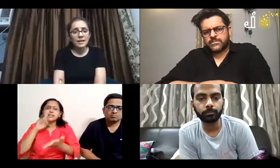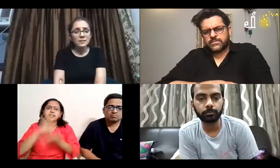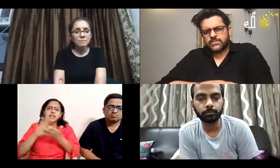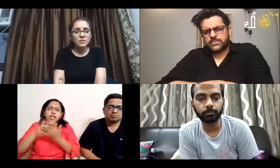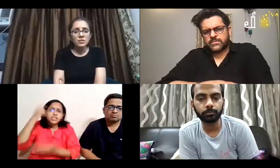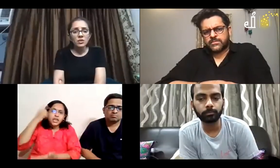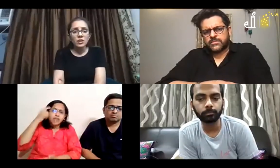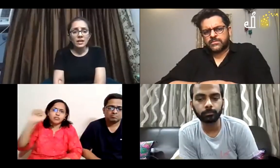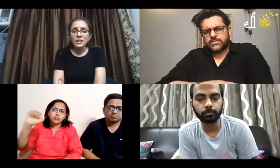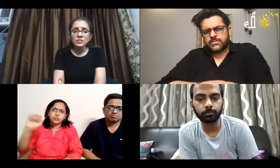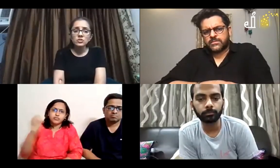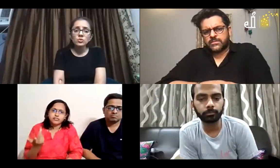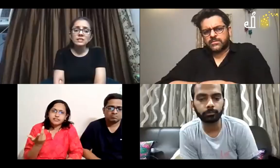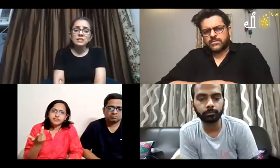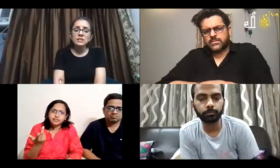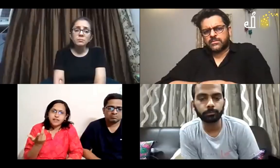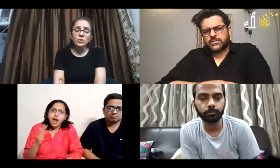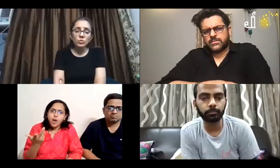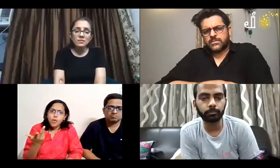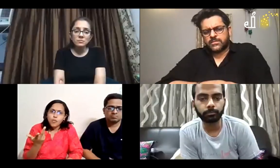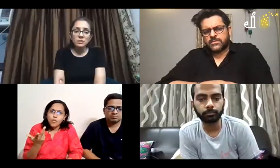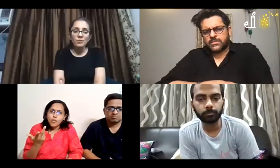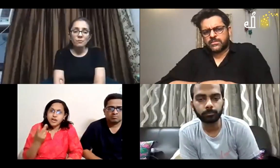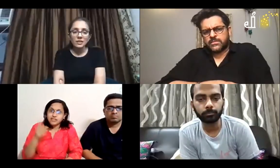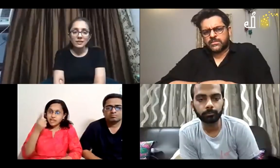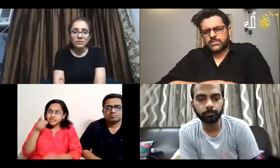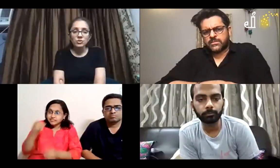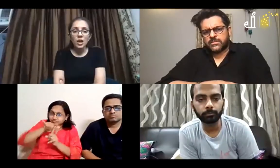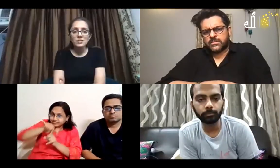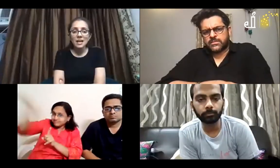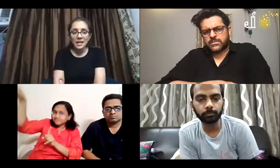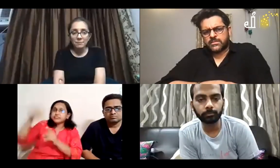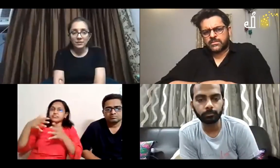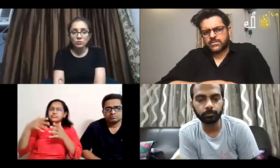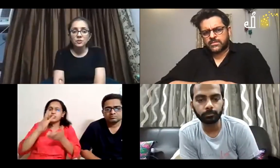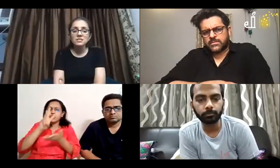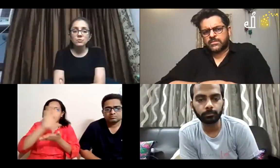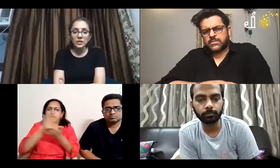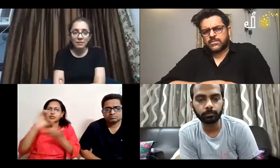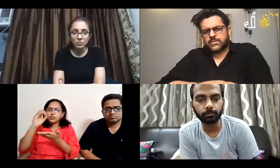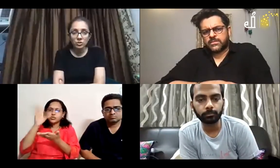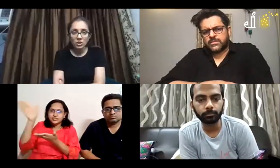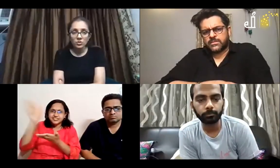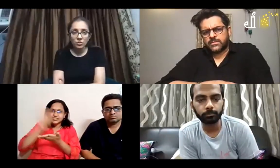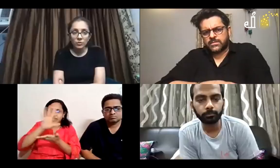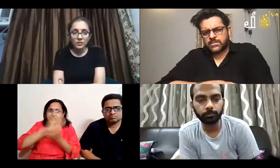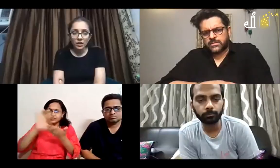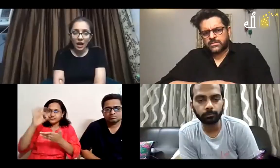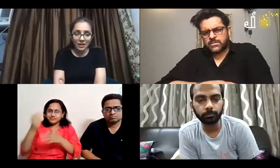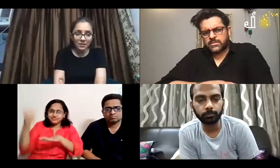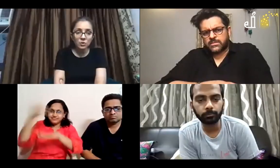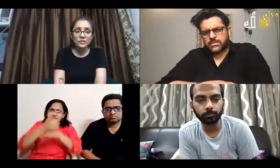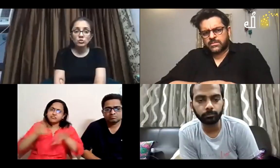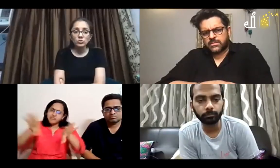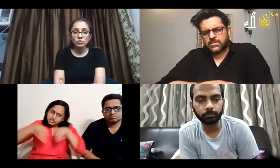doing that. NIHH is only thinking about oralism and not about sign language. How is that happening? So first that we have to,